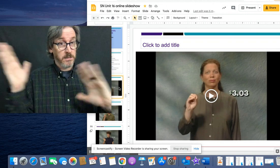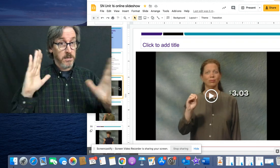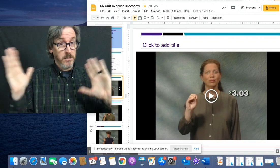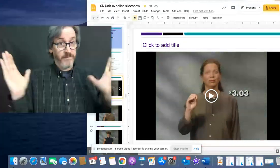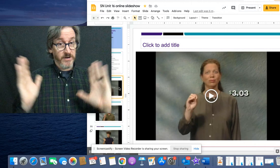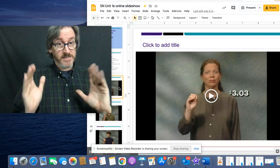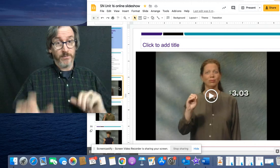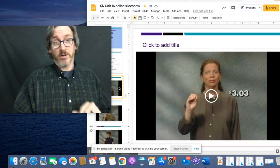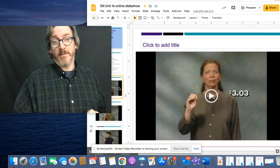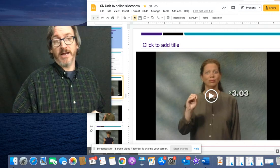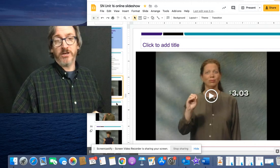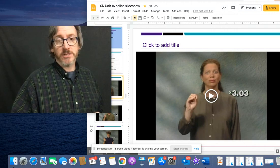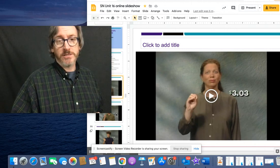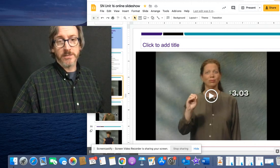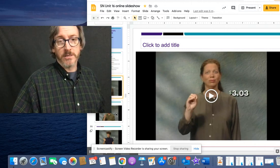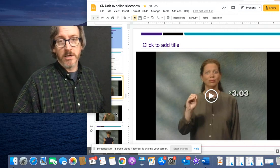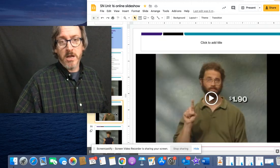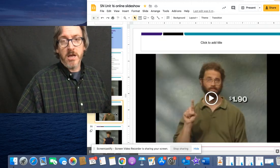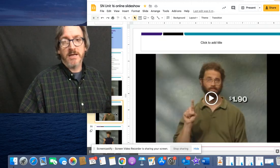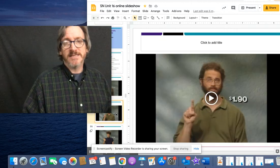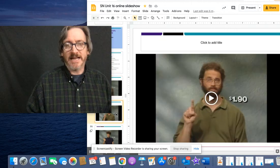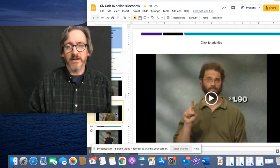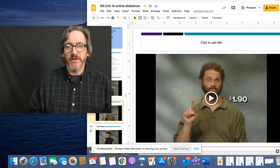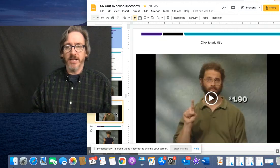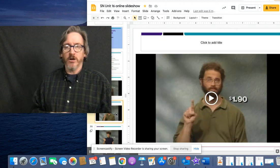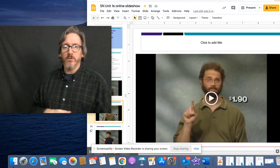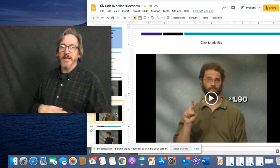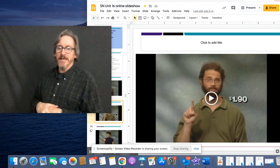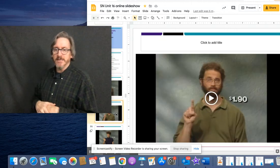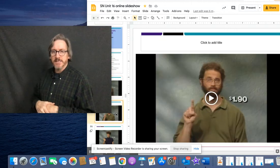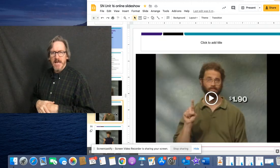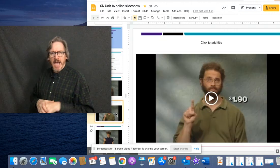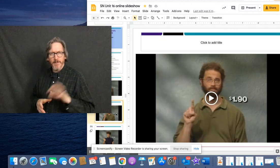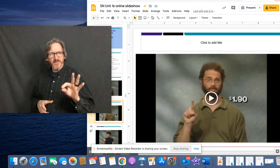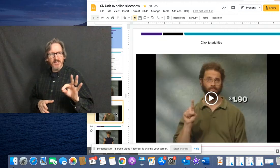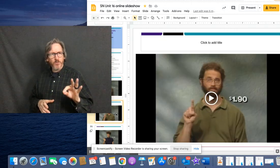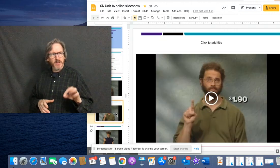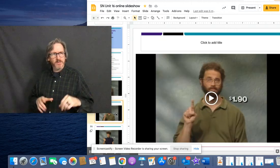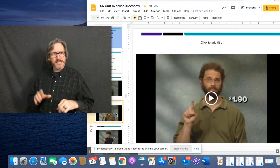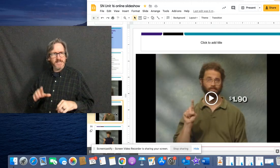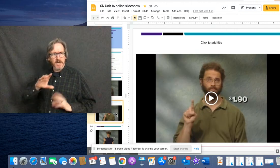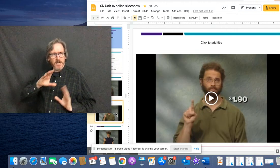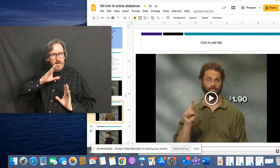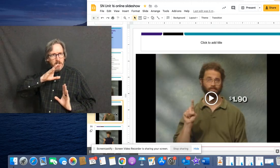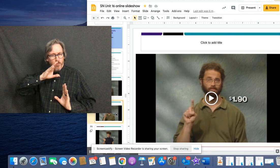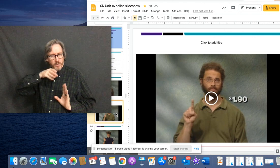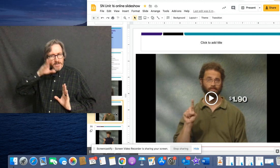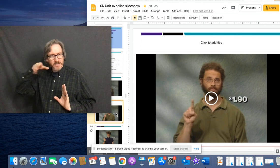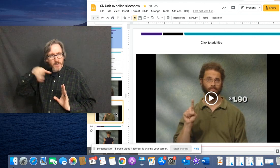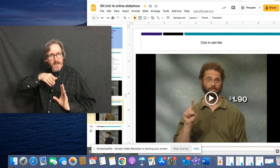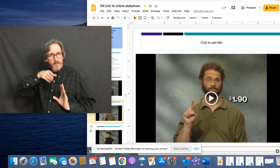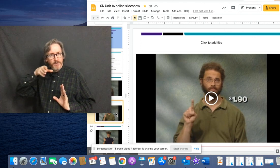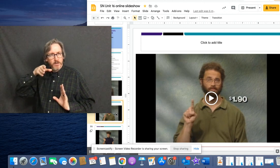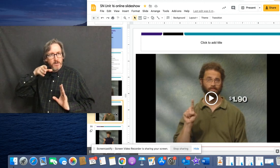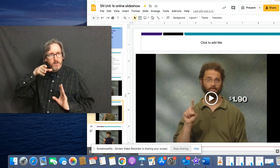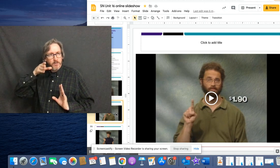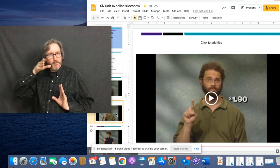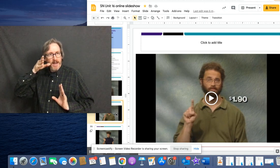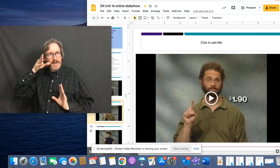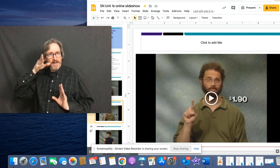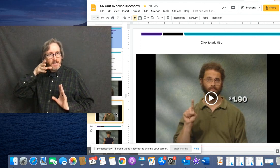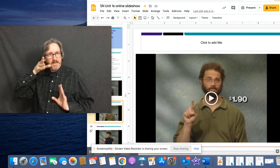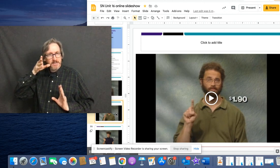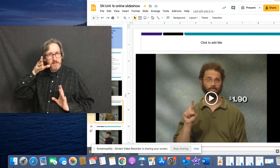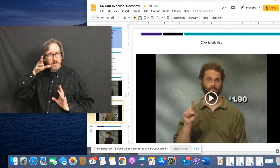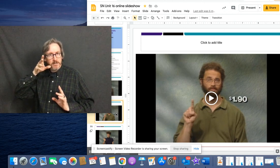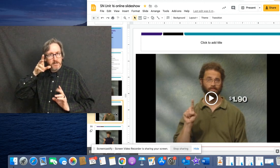cents, very simple combinations. Second video is, I believe each one of those is working its way up